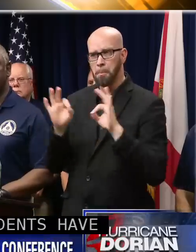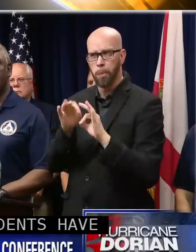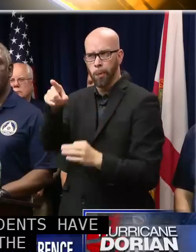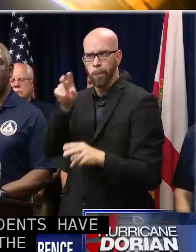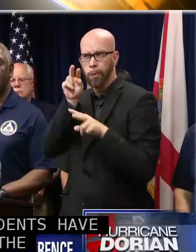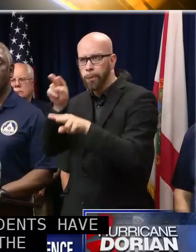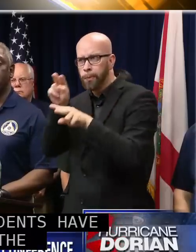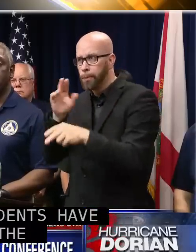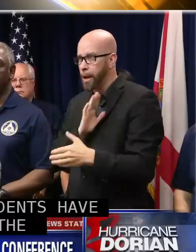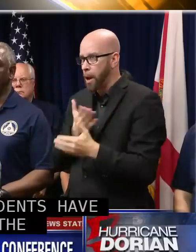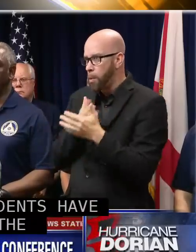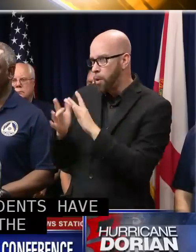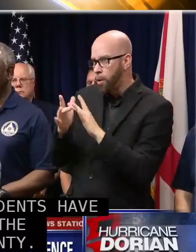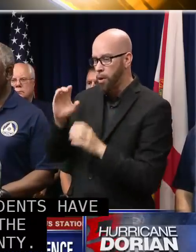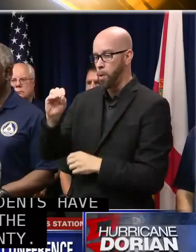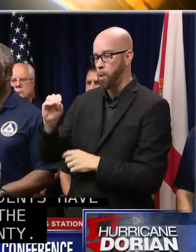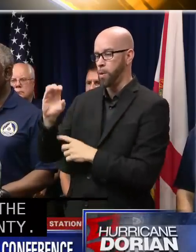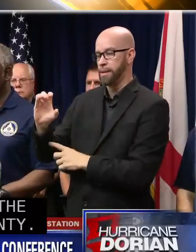our website at